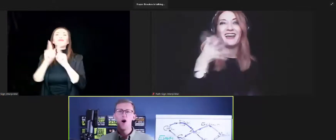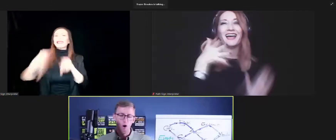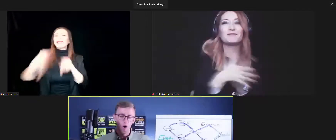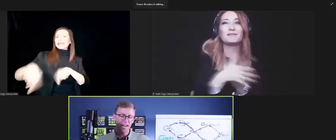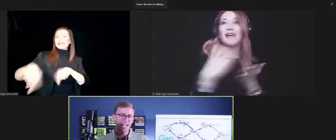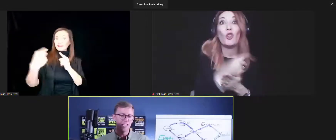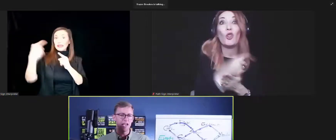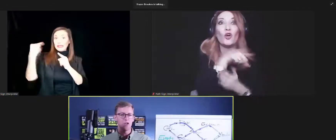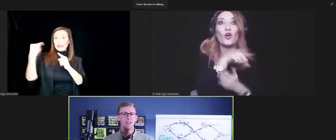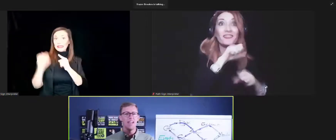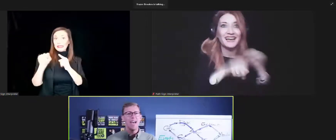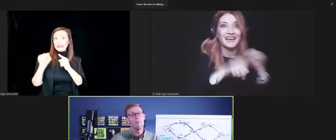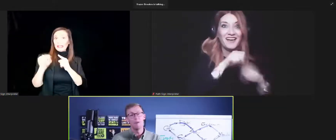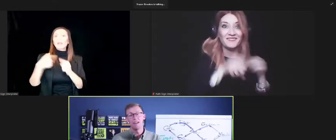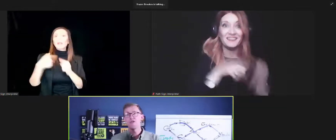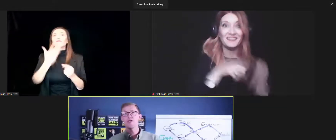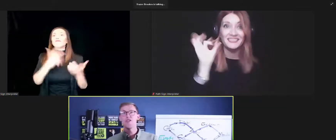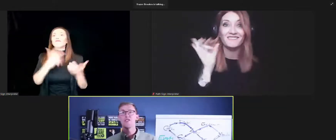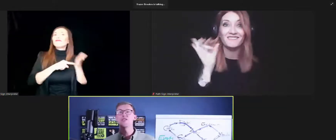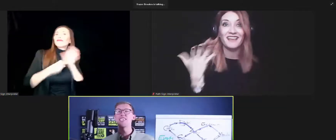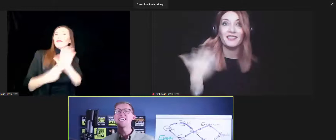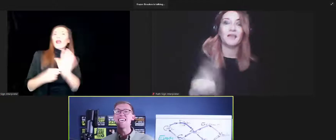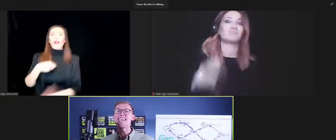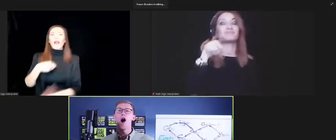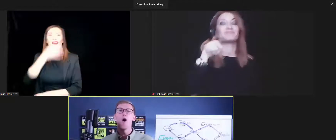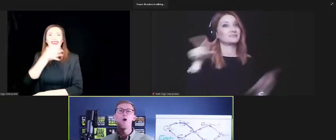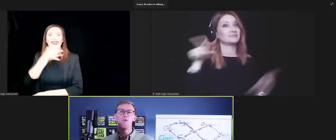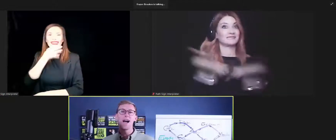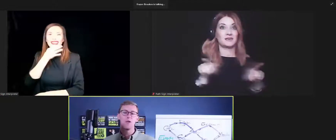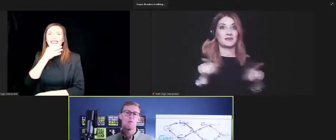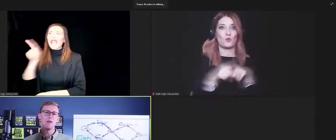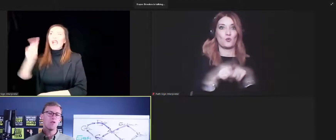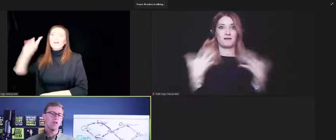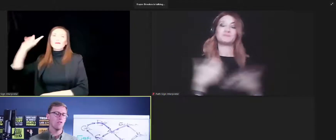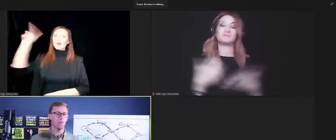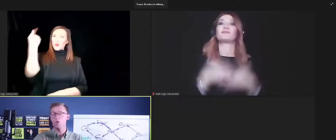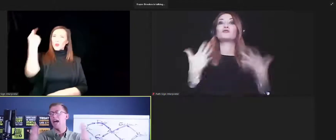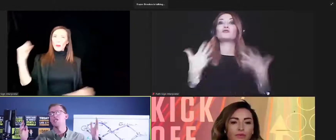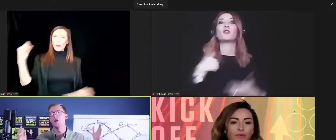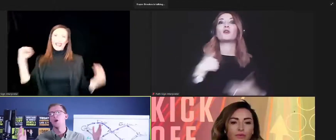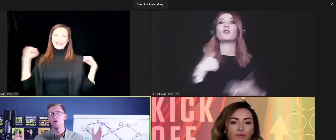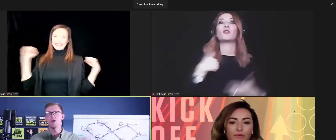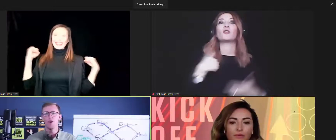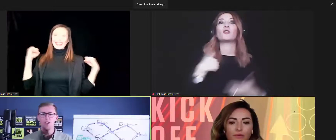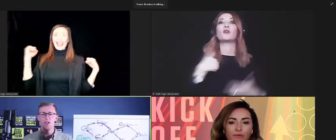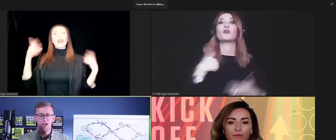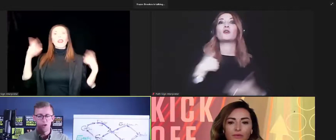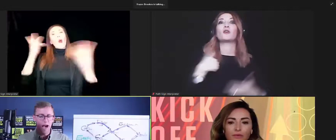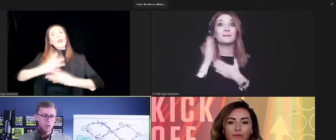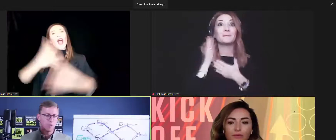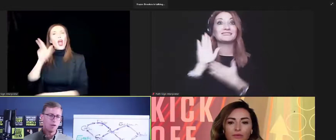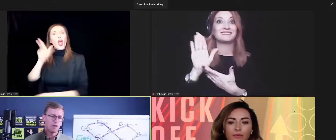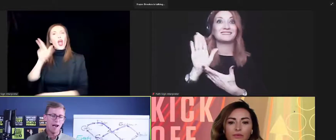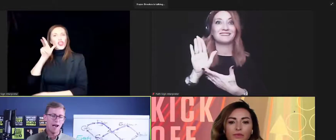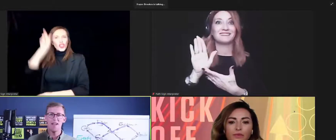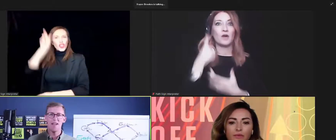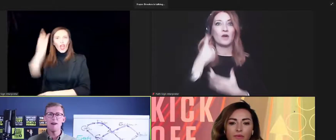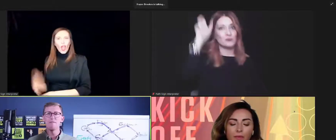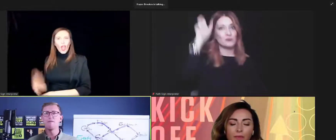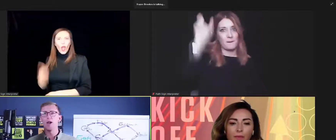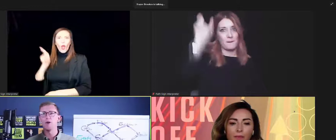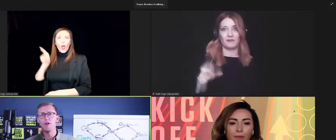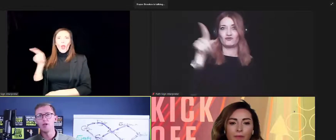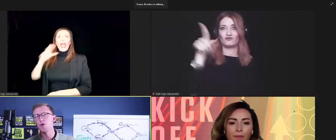incredible organization. I believe she's at the CEO rank, which means you guys know what she's done. She's absolutely smashed it.